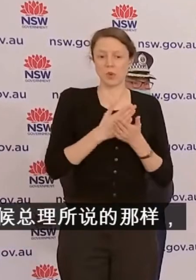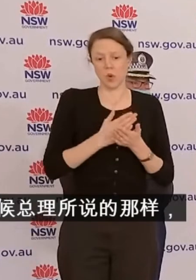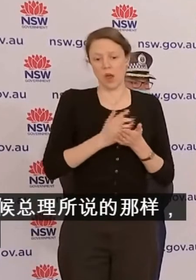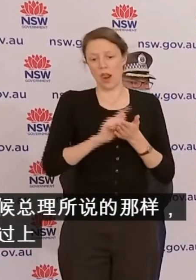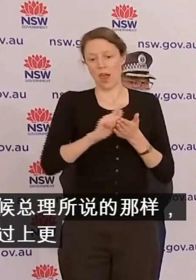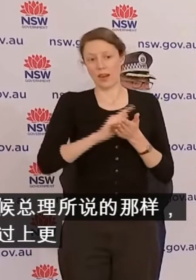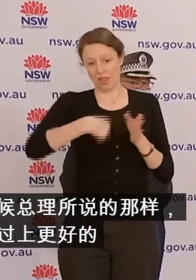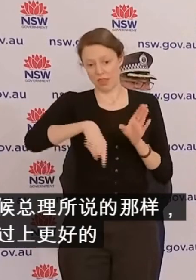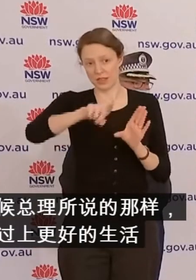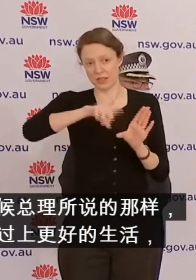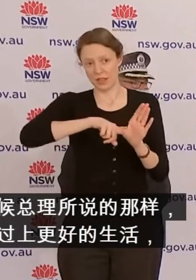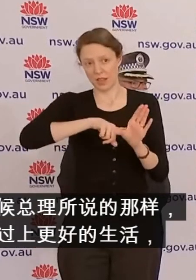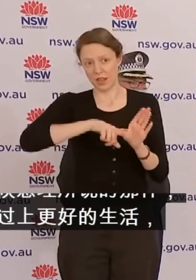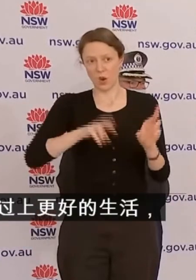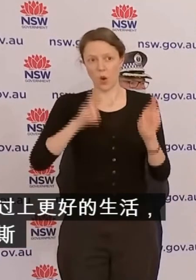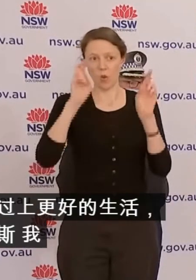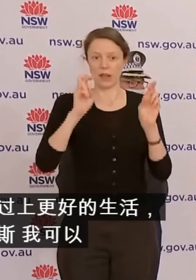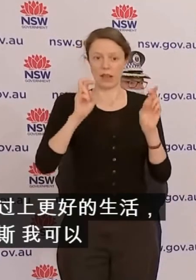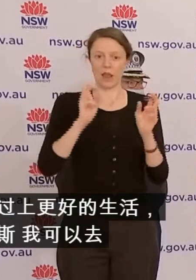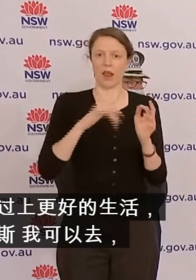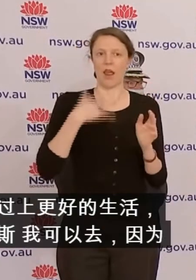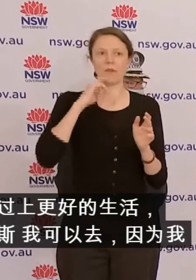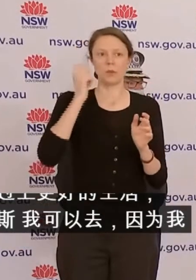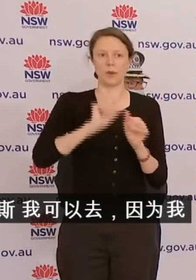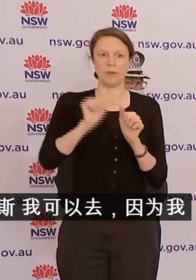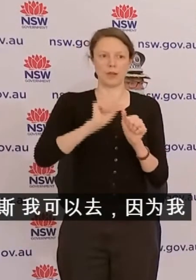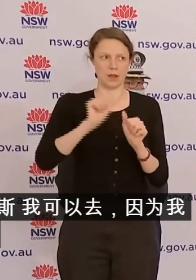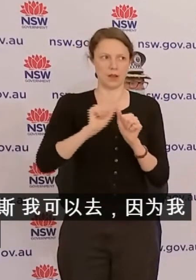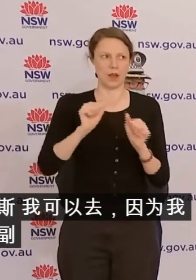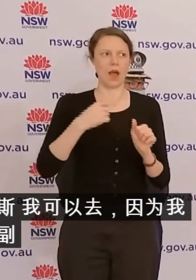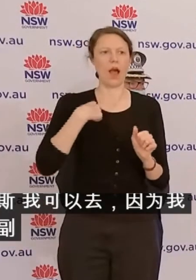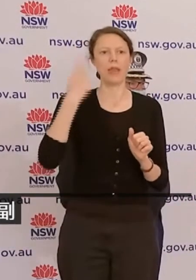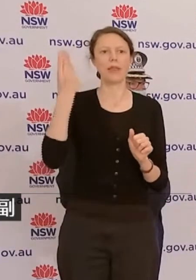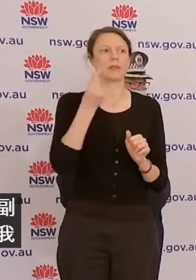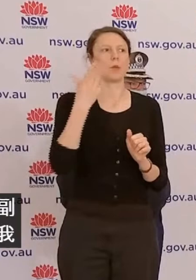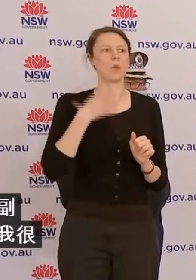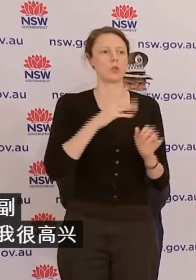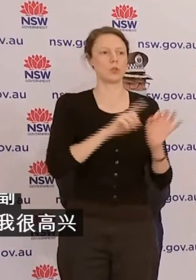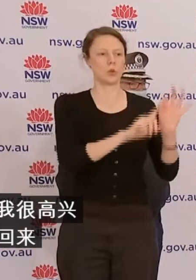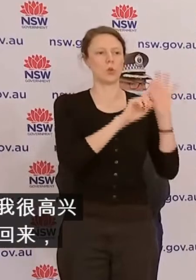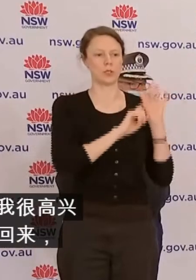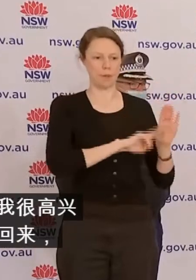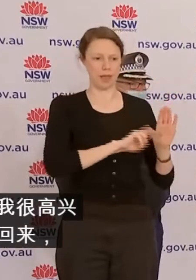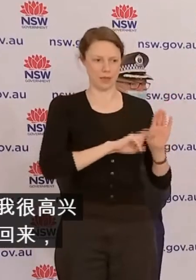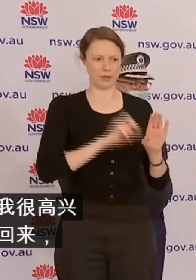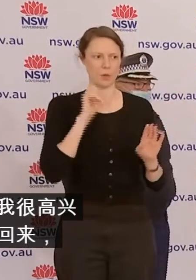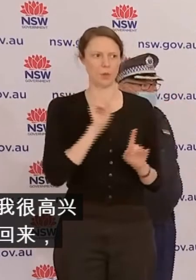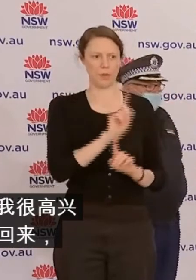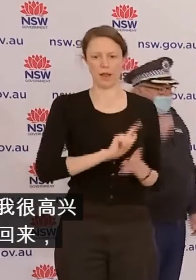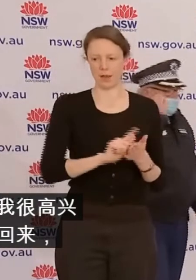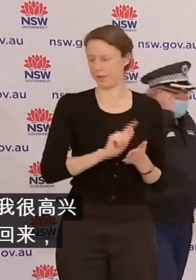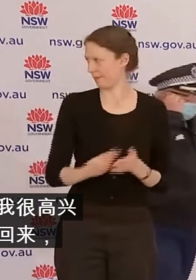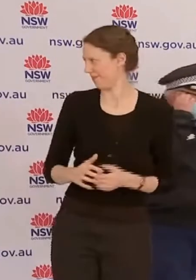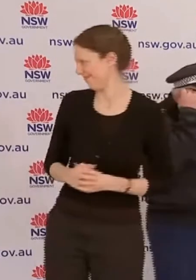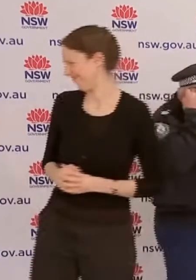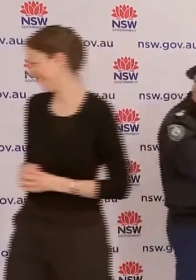when hopefully we'll have a far better life. Just, James, can I go, because I think somebody wanted to ask the Deputy Commissioner, and then I'm happy to come back in a minute. Deputy Commissioner. Can I ask you